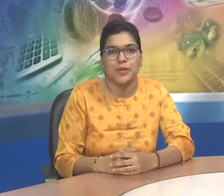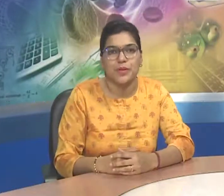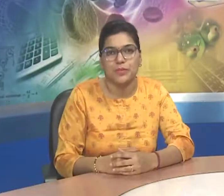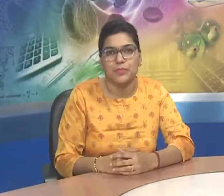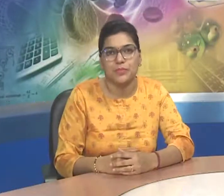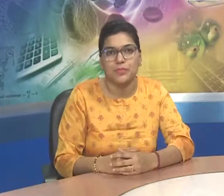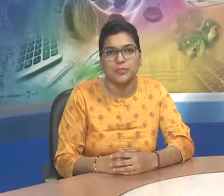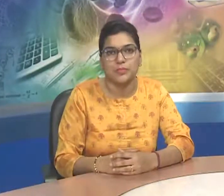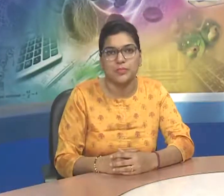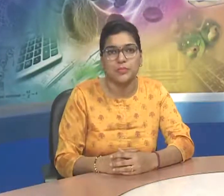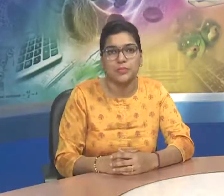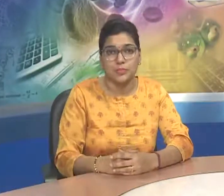abscess.